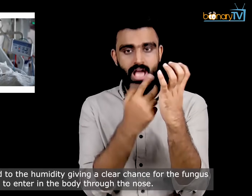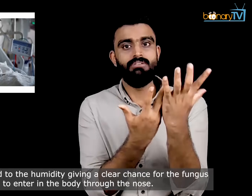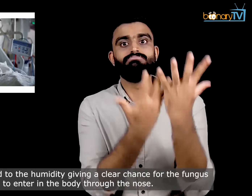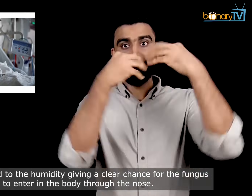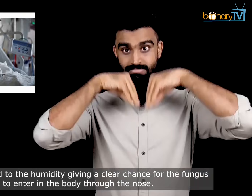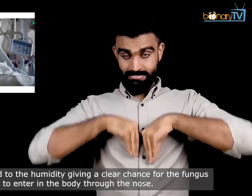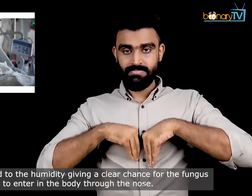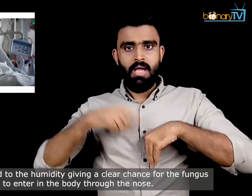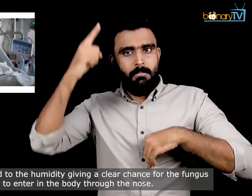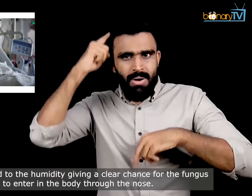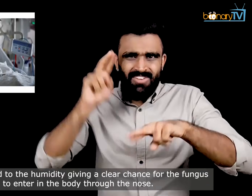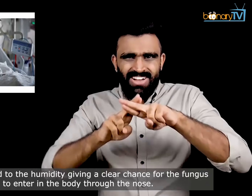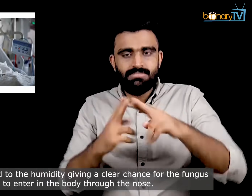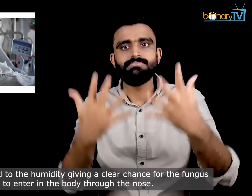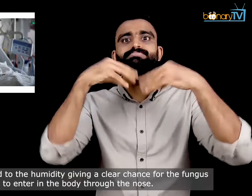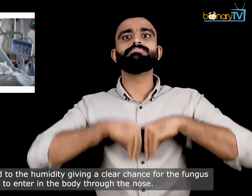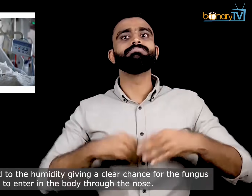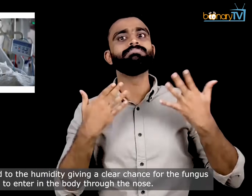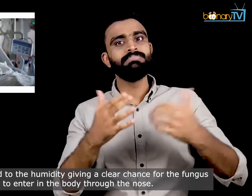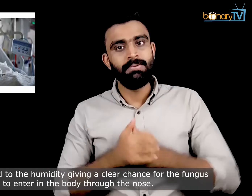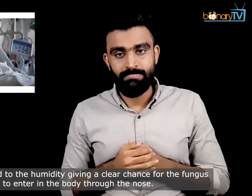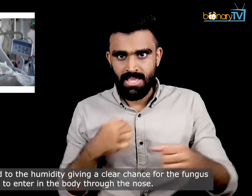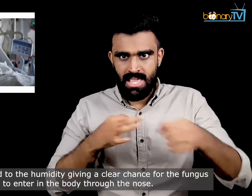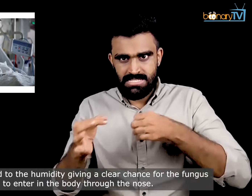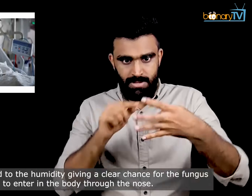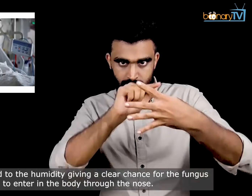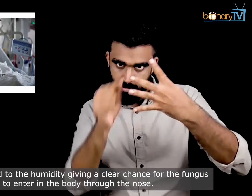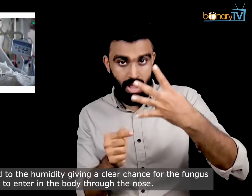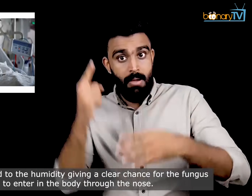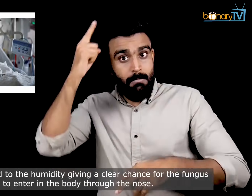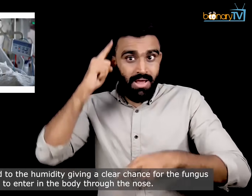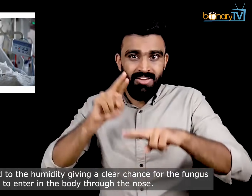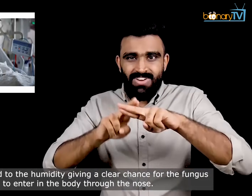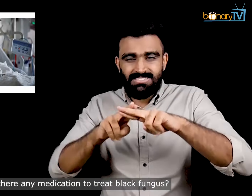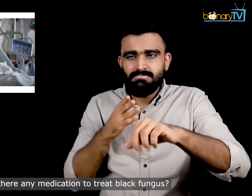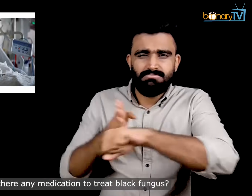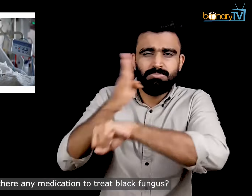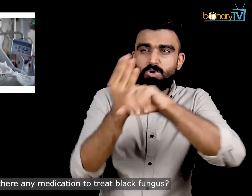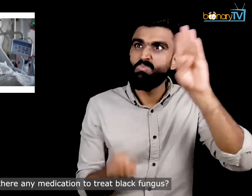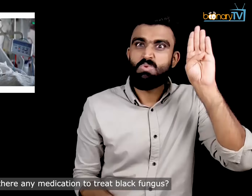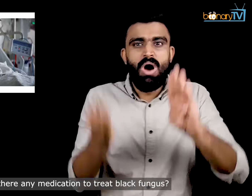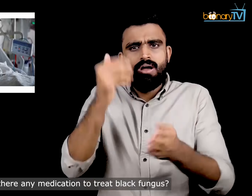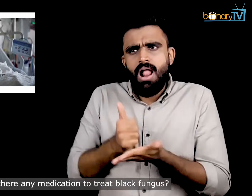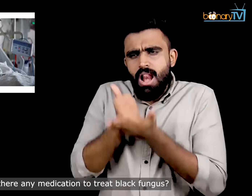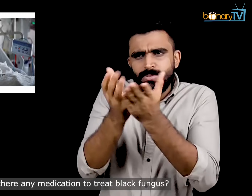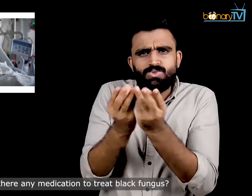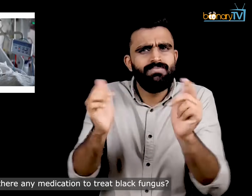giving a clear chance for the fungus to enter in the body through the nose. Is there any medication to treat black